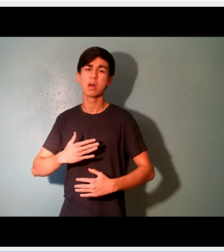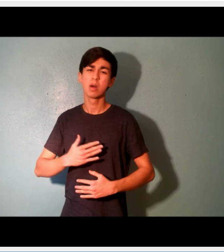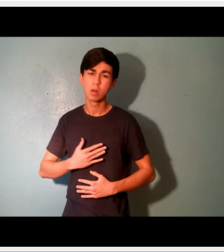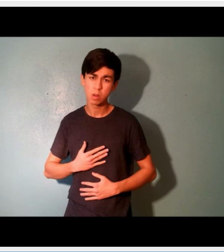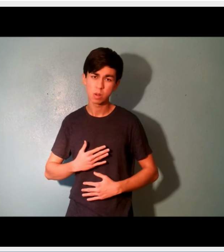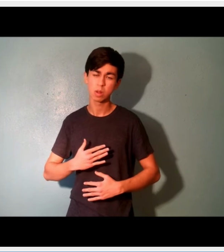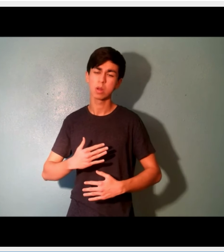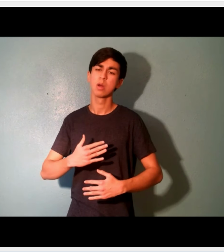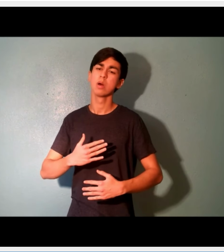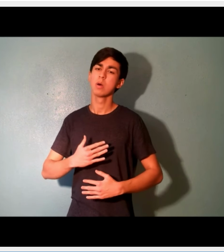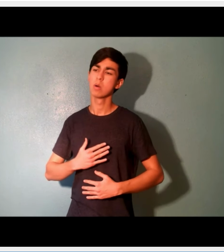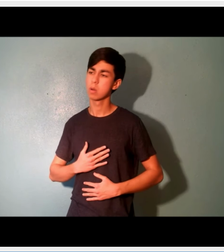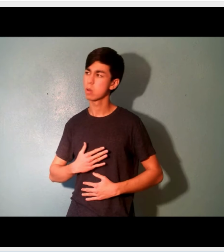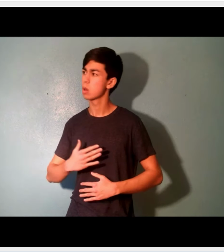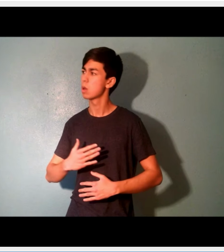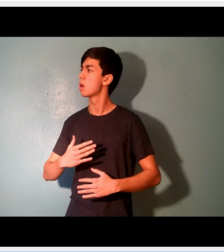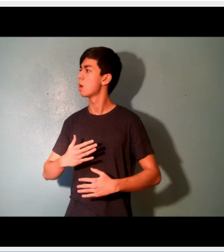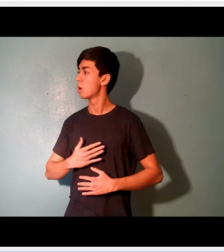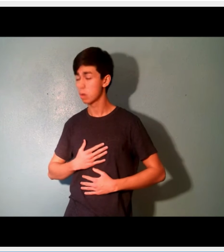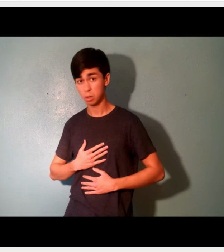Breathing heavy.